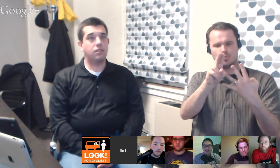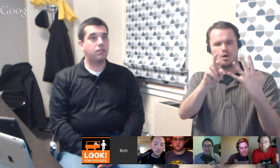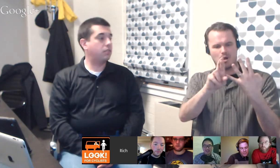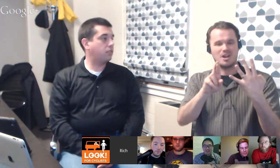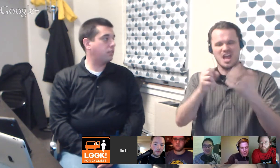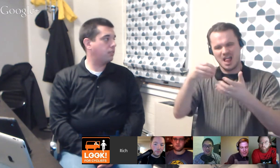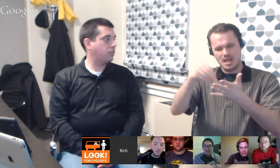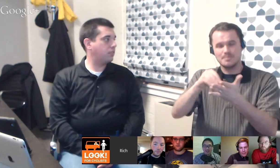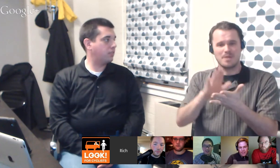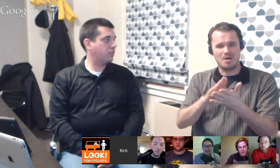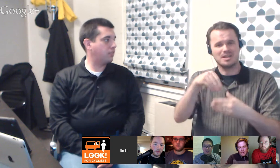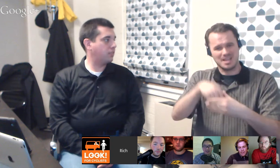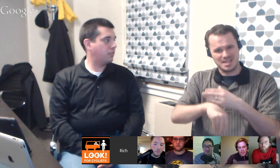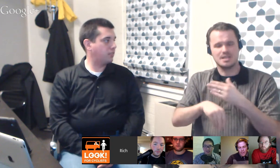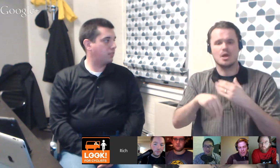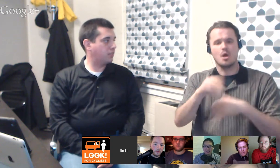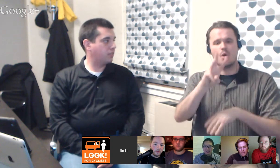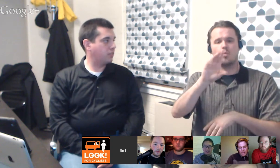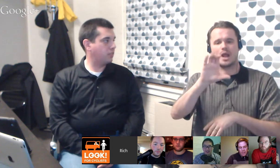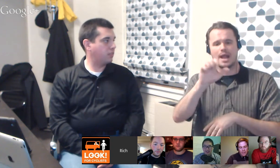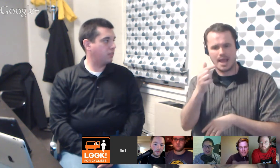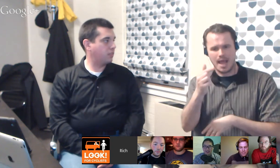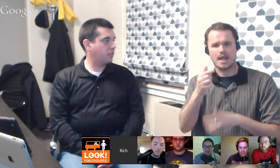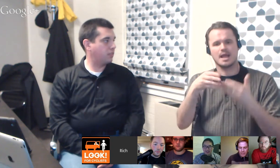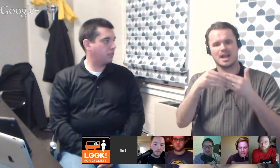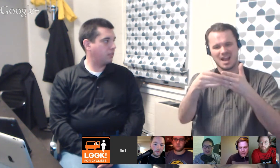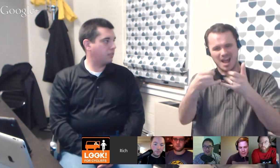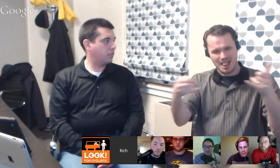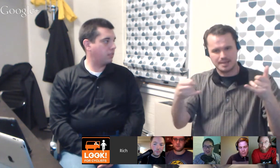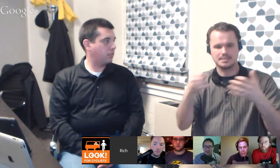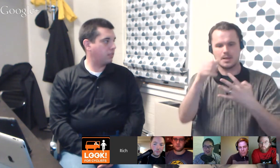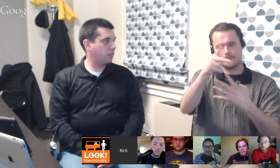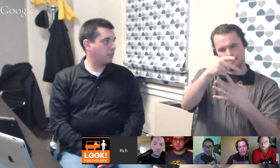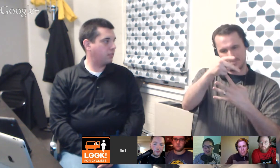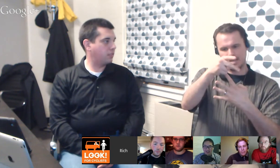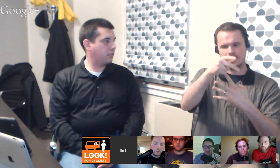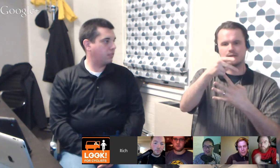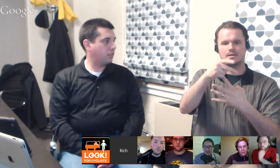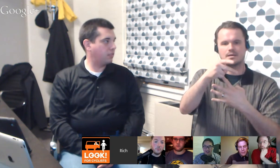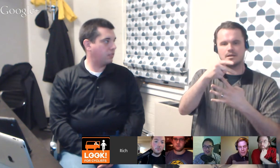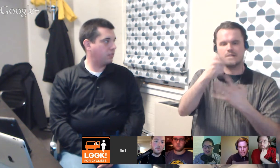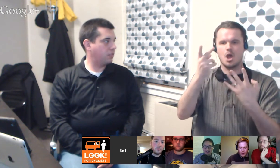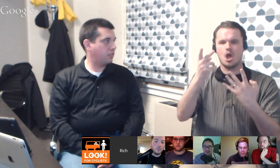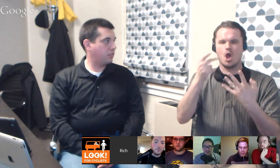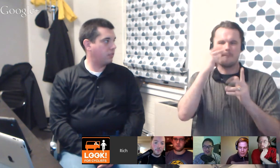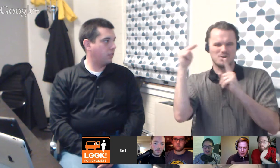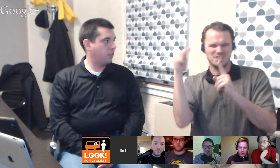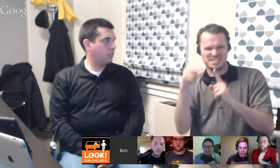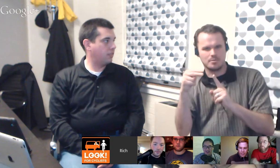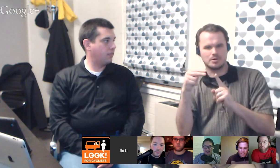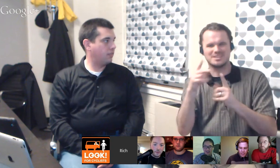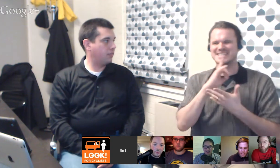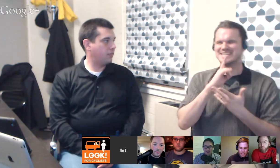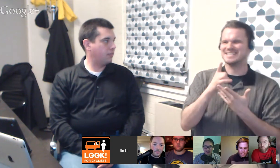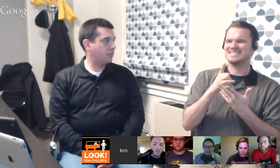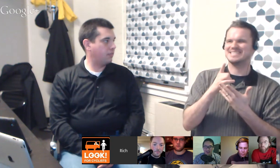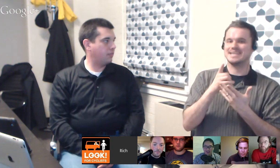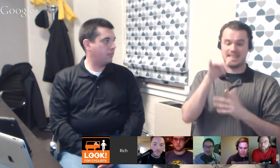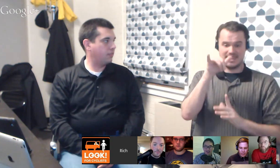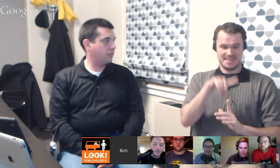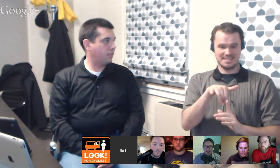WCAG guidelines, as Hal was mentioning, and the P stands for perceivable. Like, you know, is